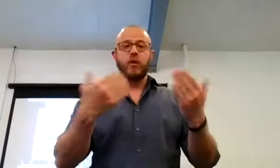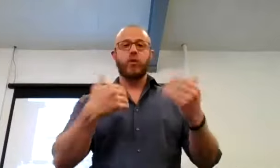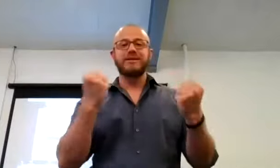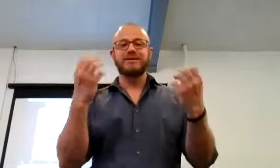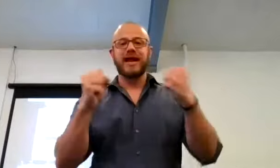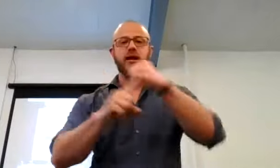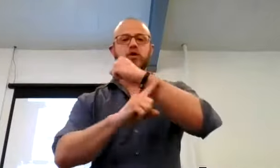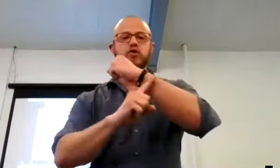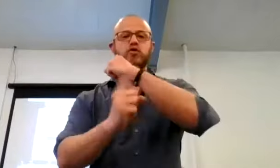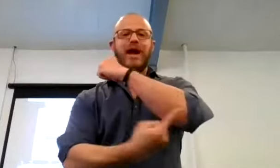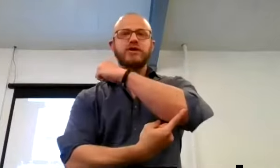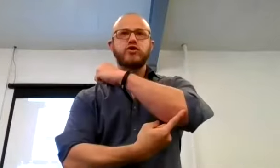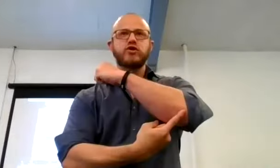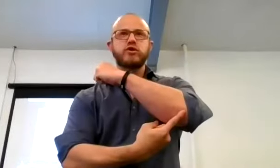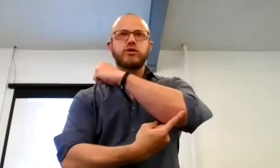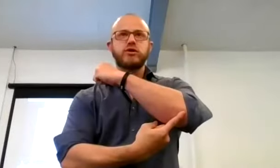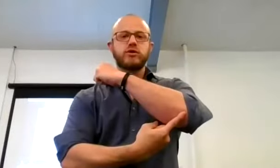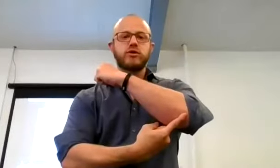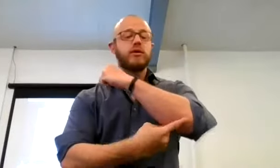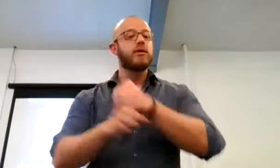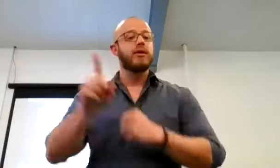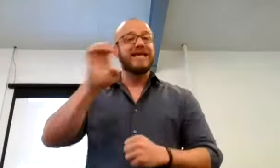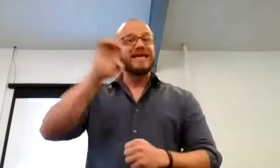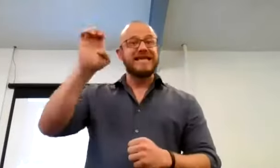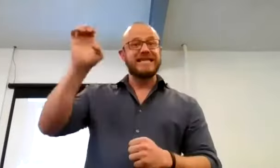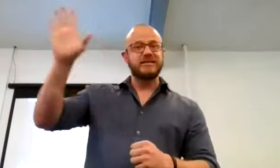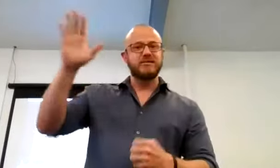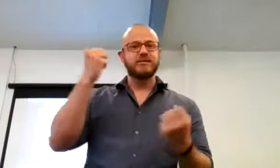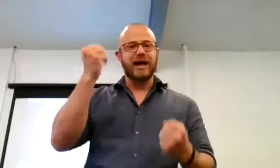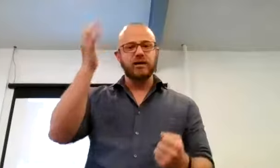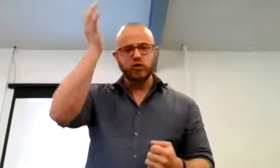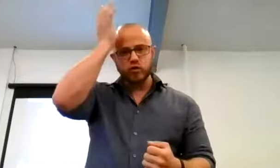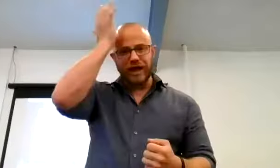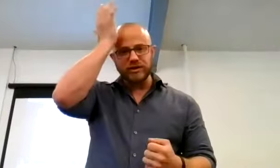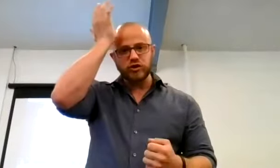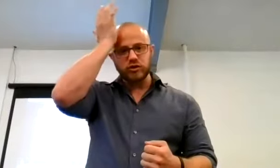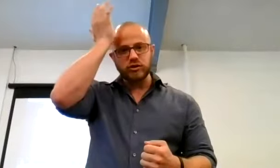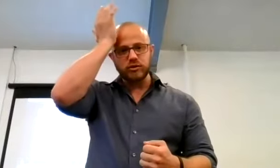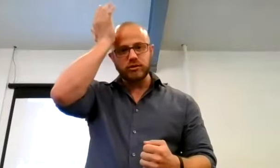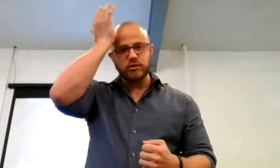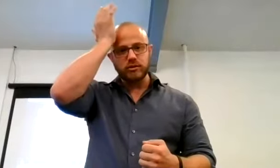example, here we sign trash. In East, it's trash.